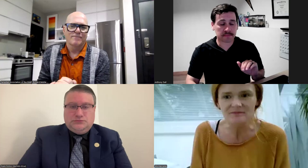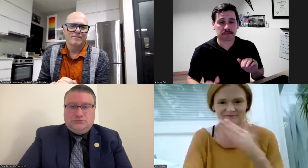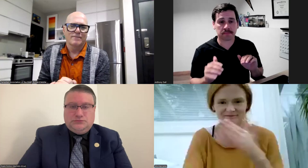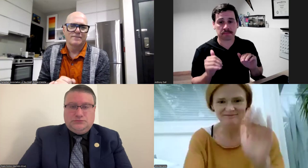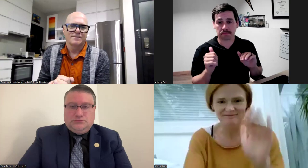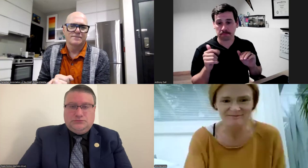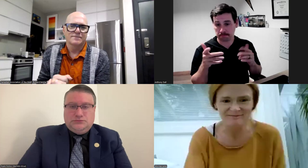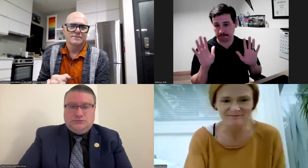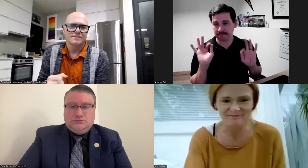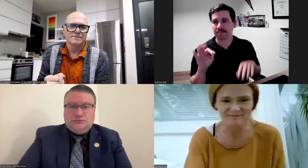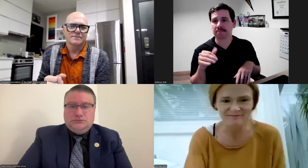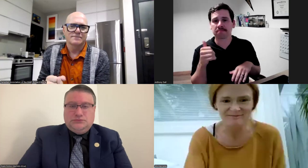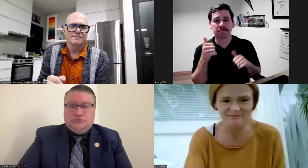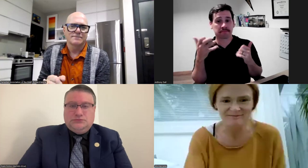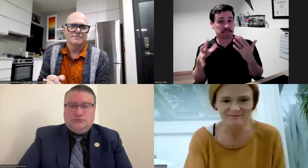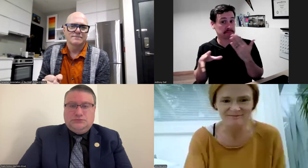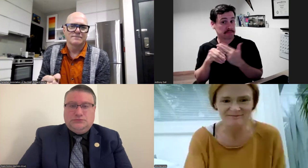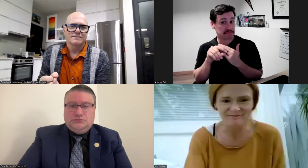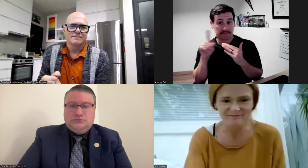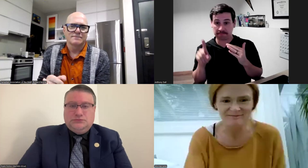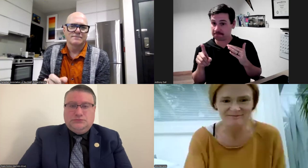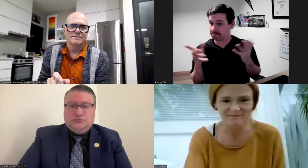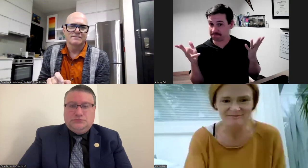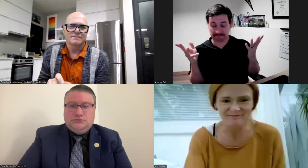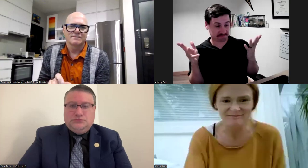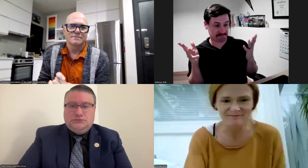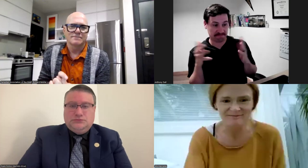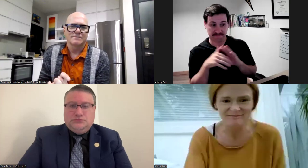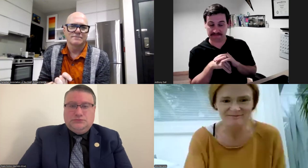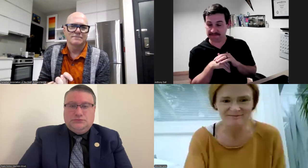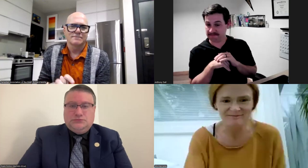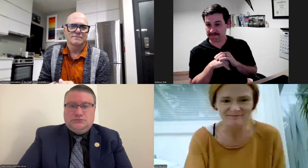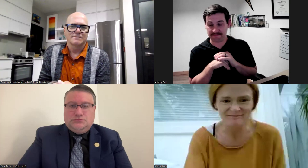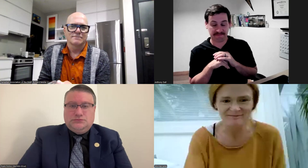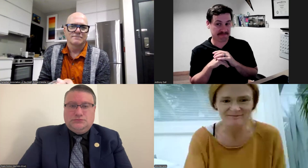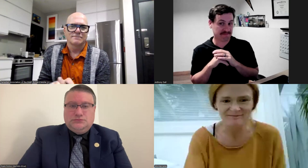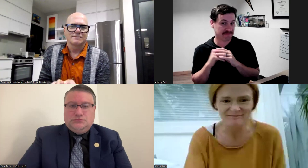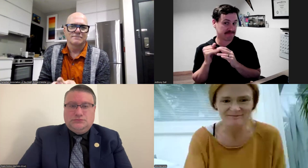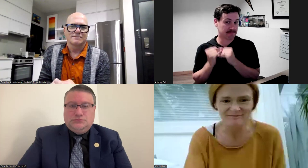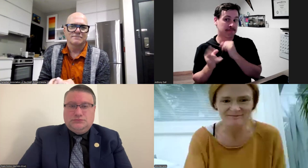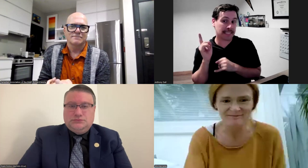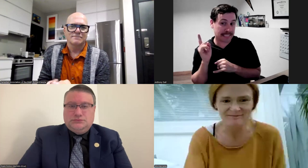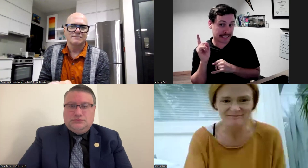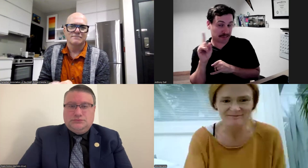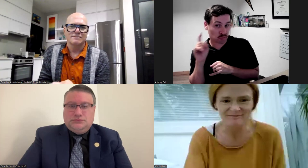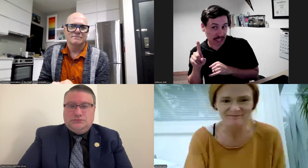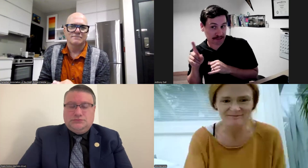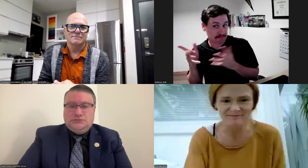Okay, perfect. Thank you. Any other questions?